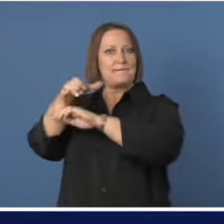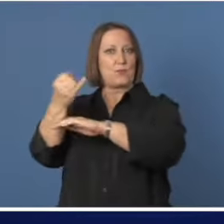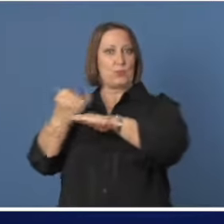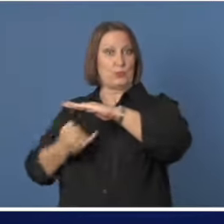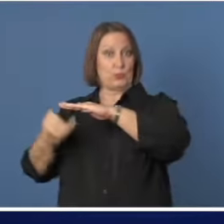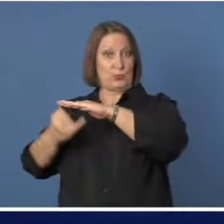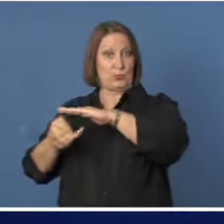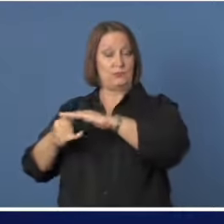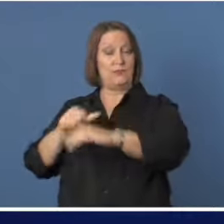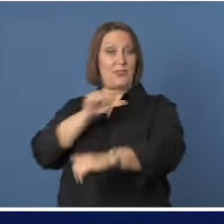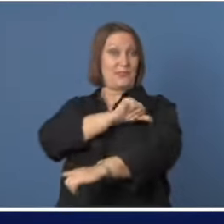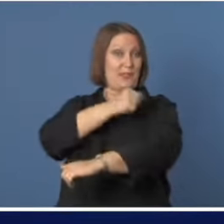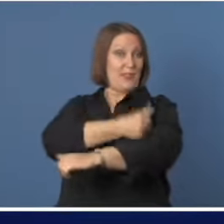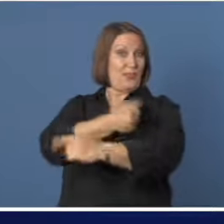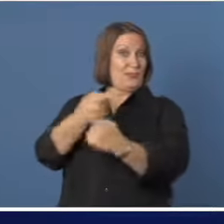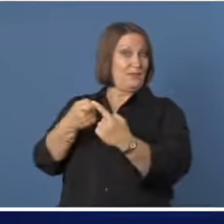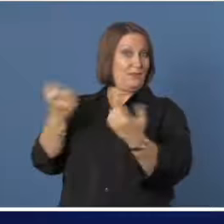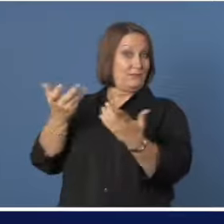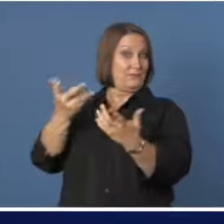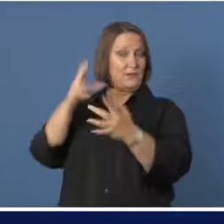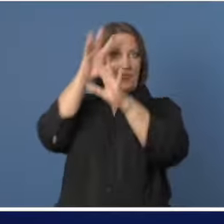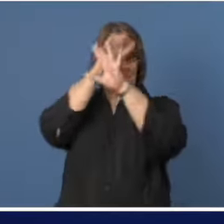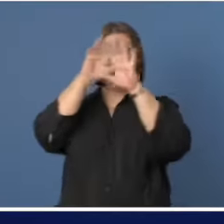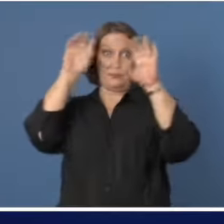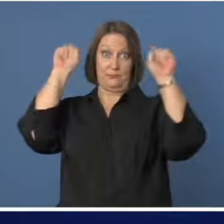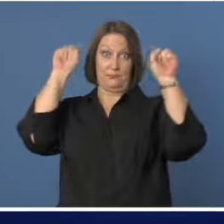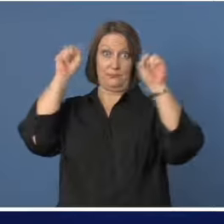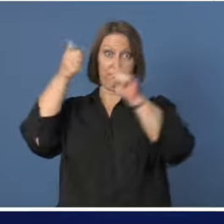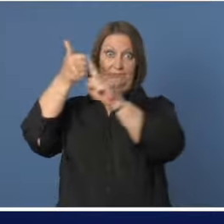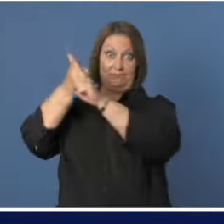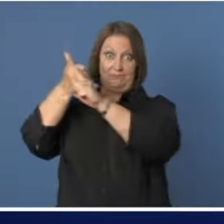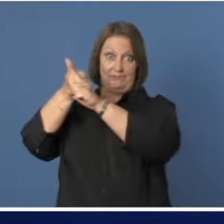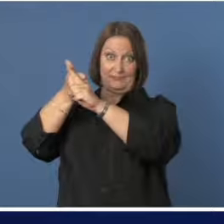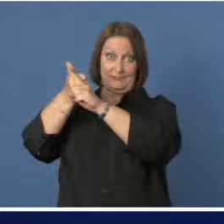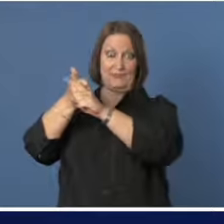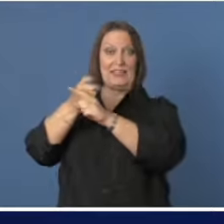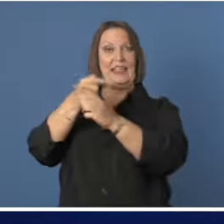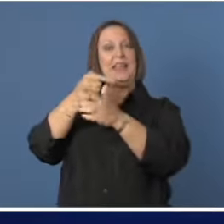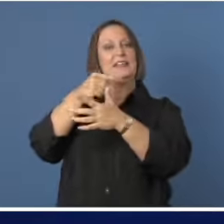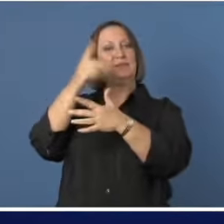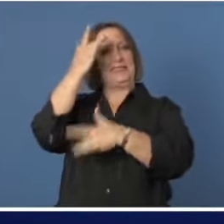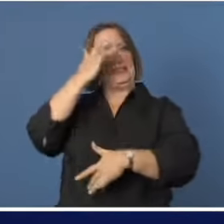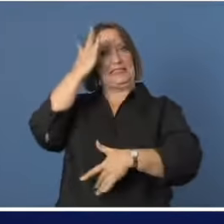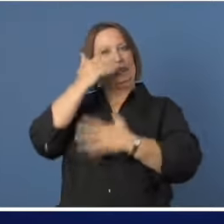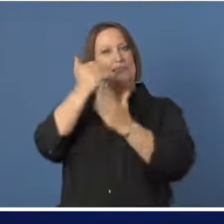through executive order of the President and include